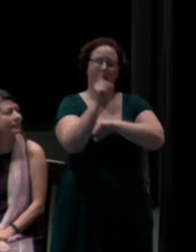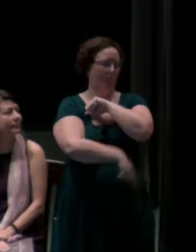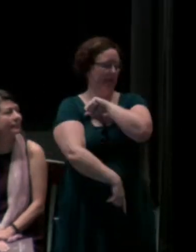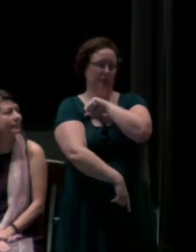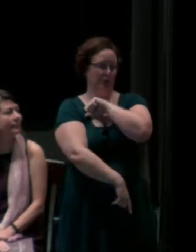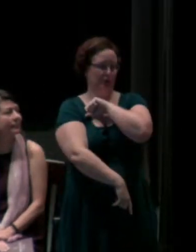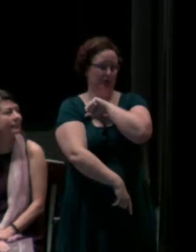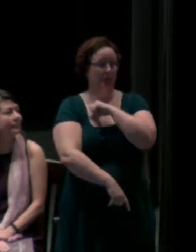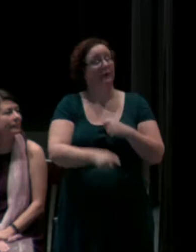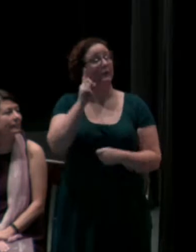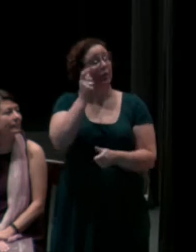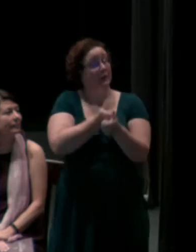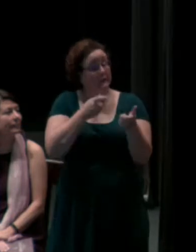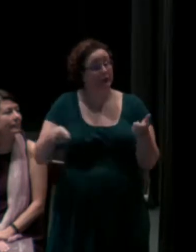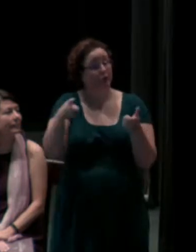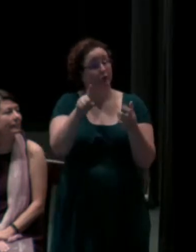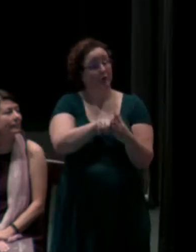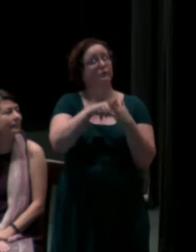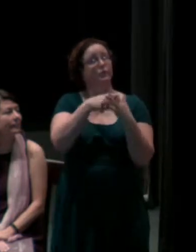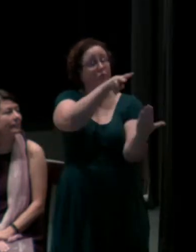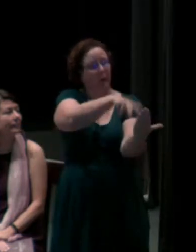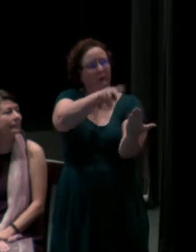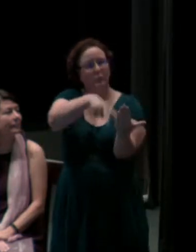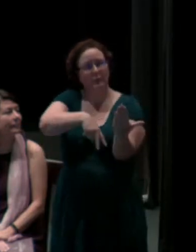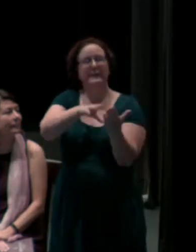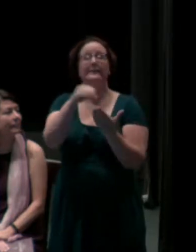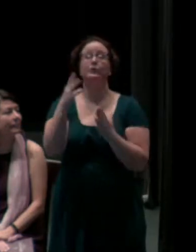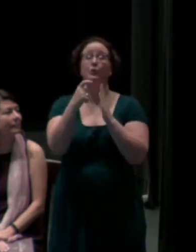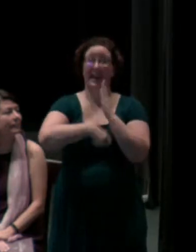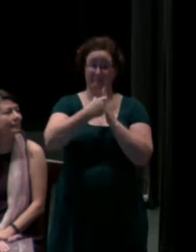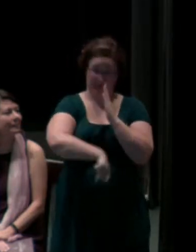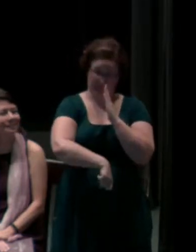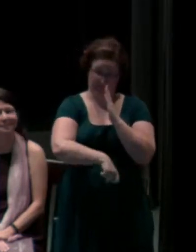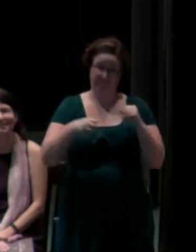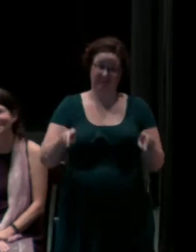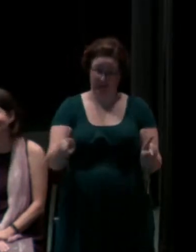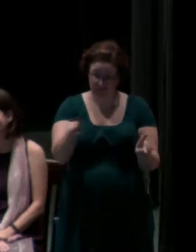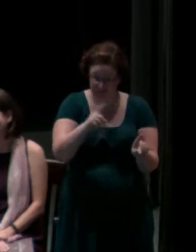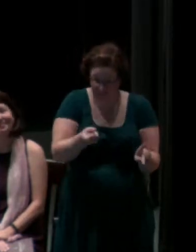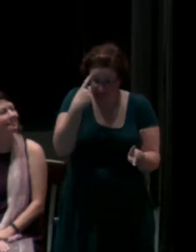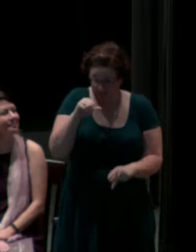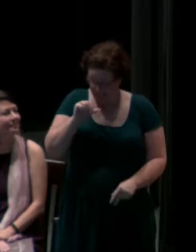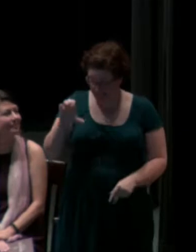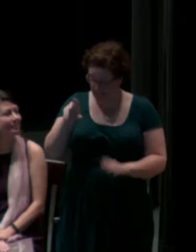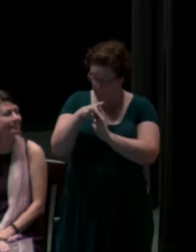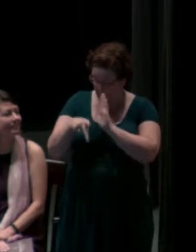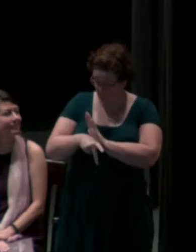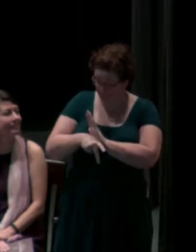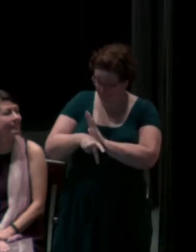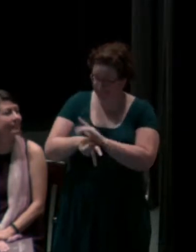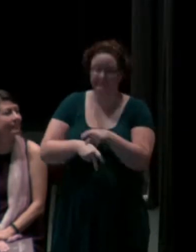them. For each of you, it starts by reading the student handbook and allowing yourself to understand Agnes Scott's